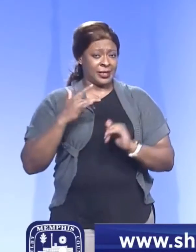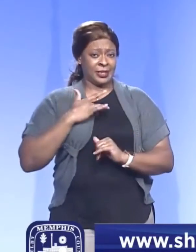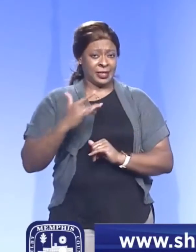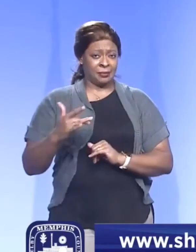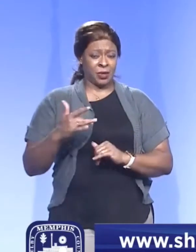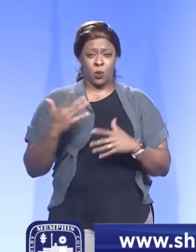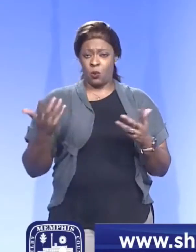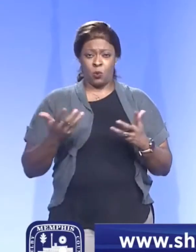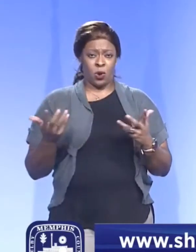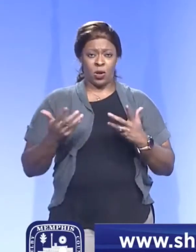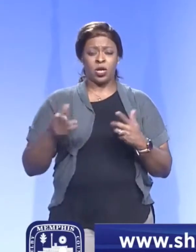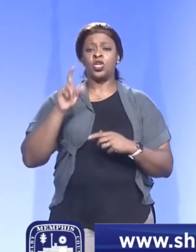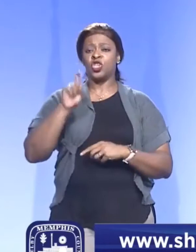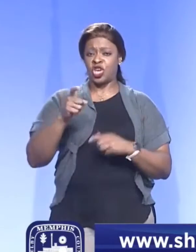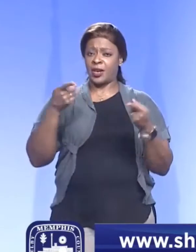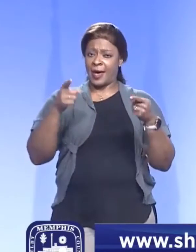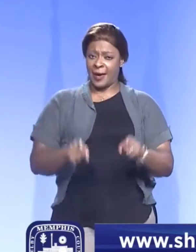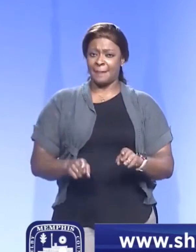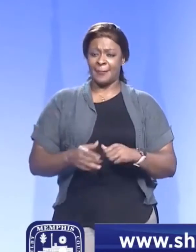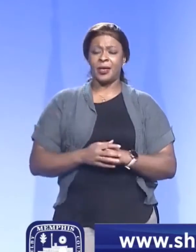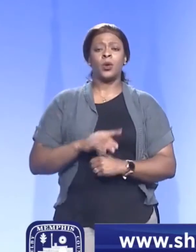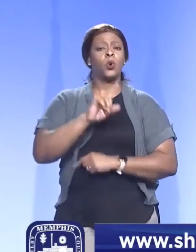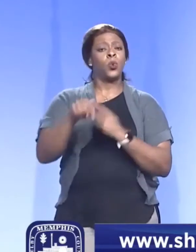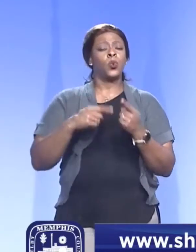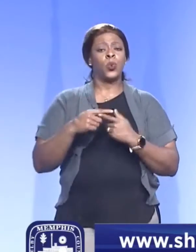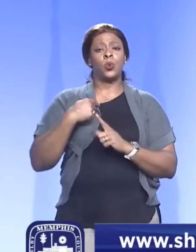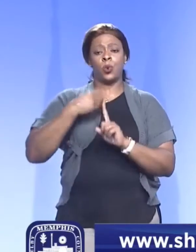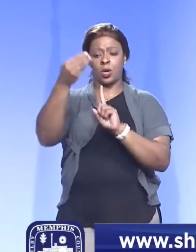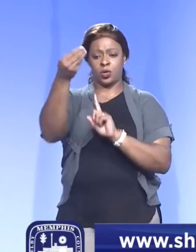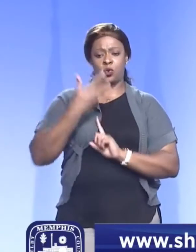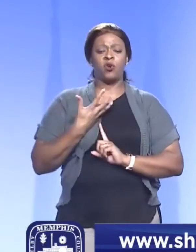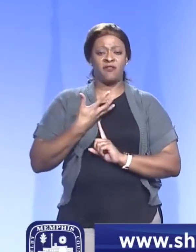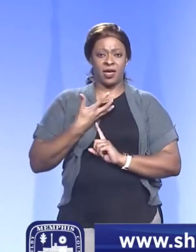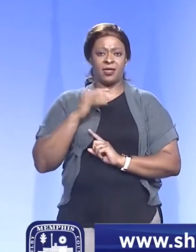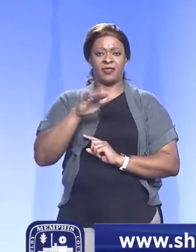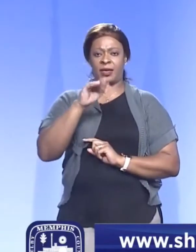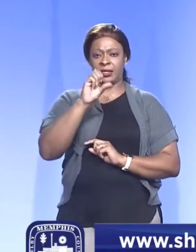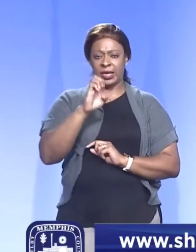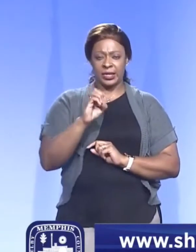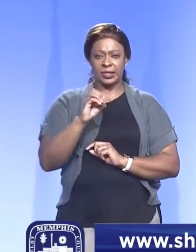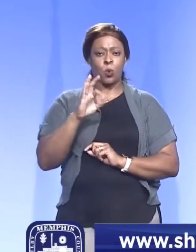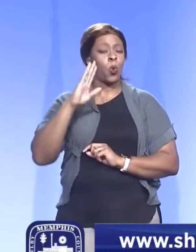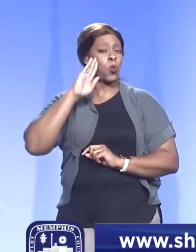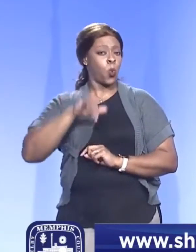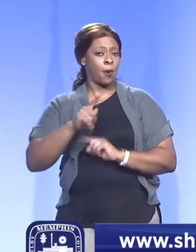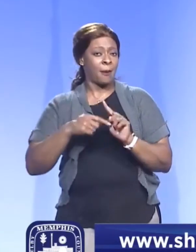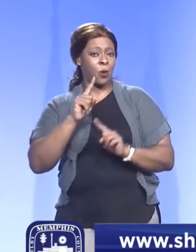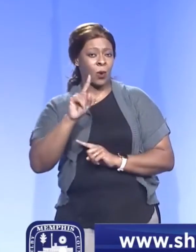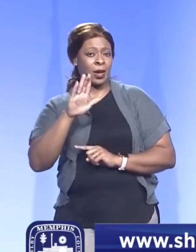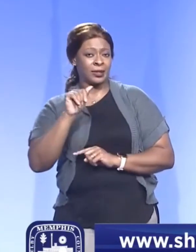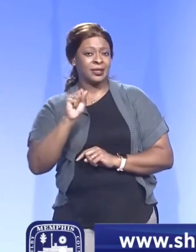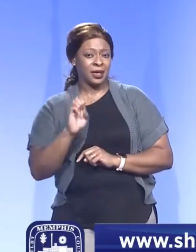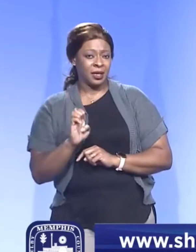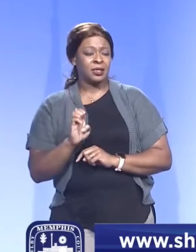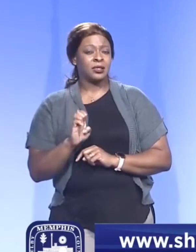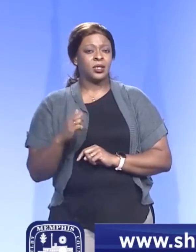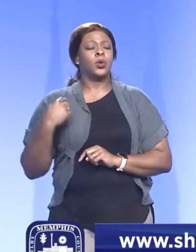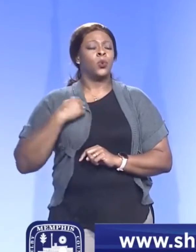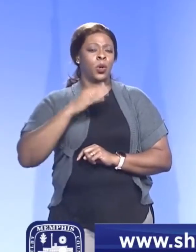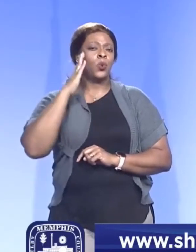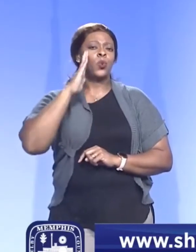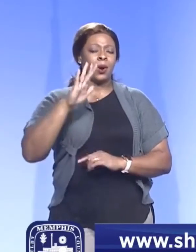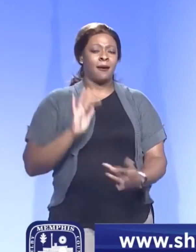what should happen, is that once we are notified of a case or know of a case, that we